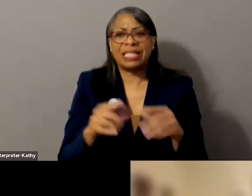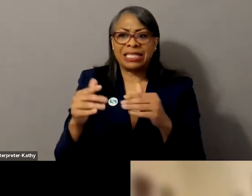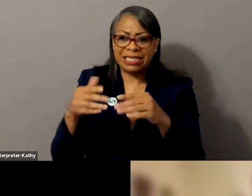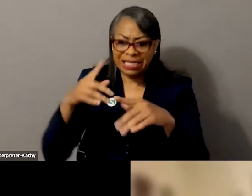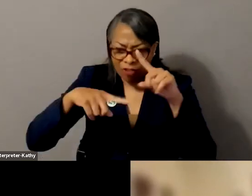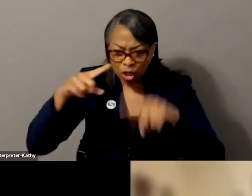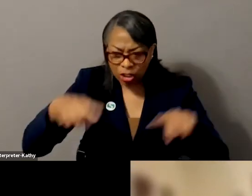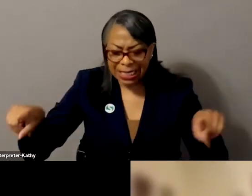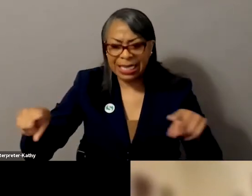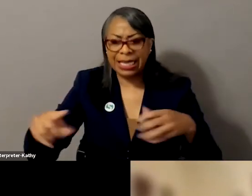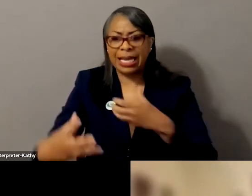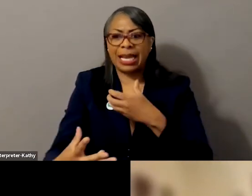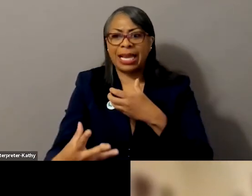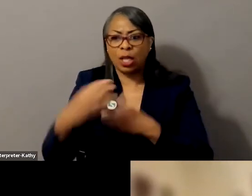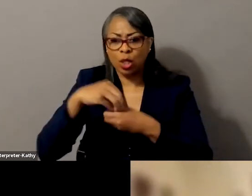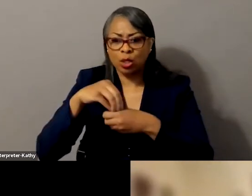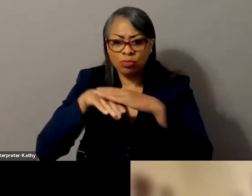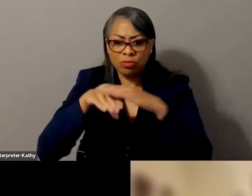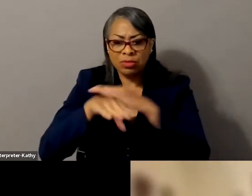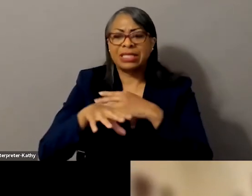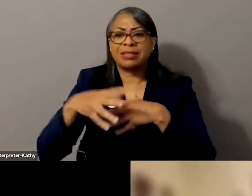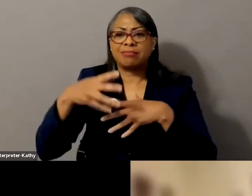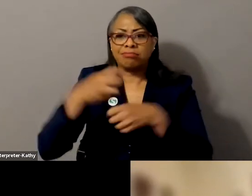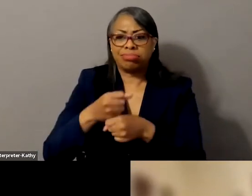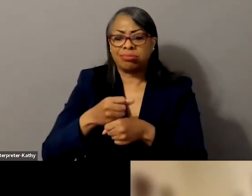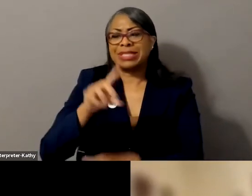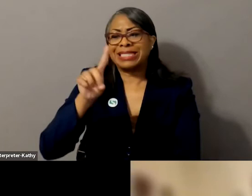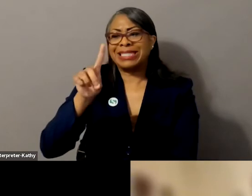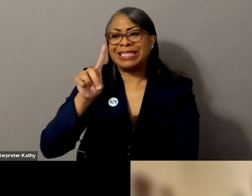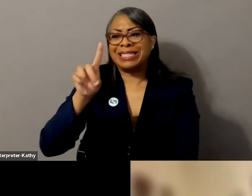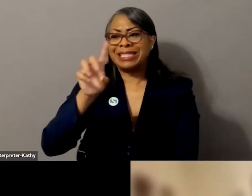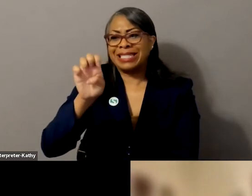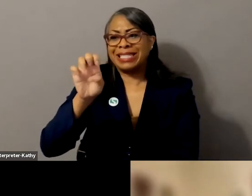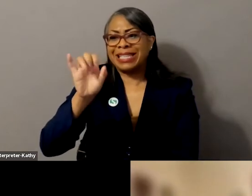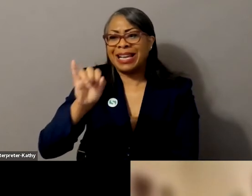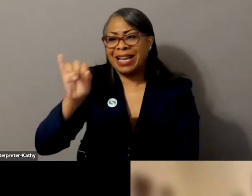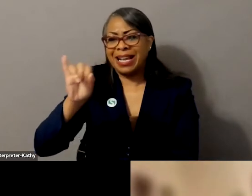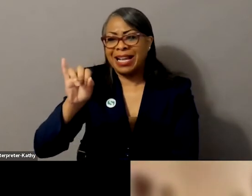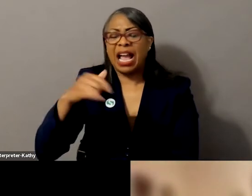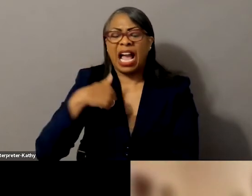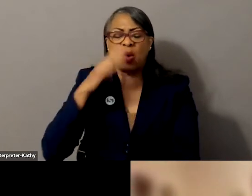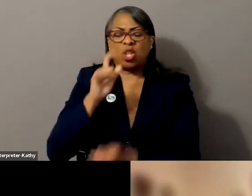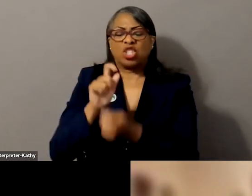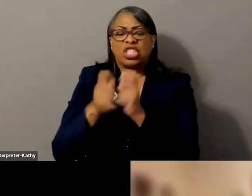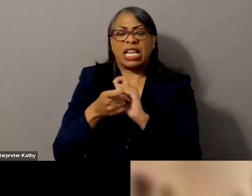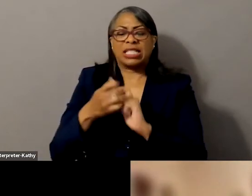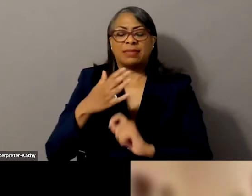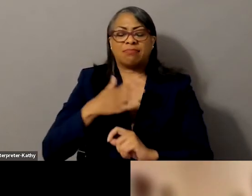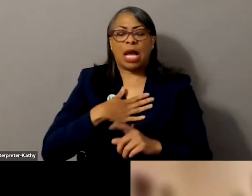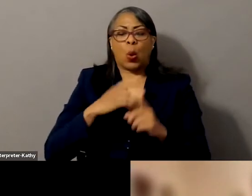and access, DEIA. I will revise my vernacular in that way.